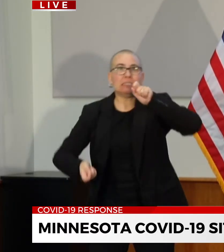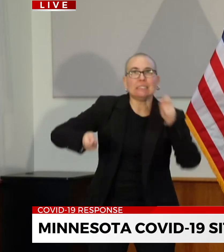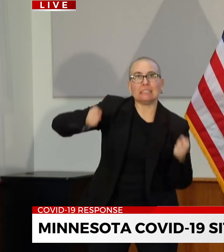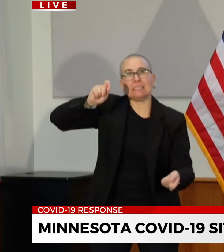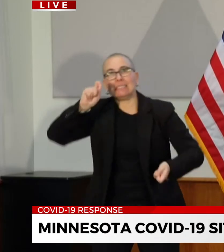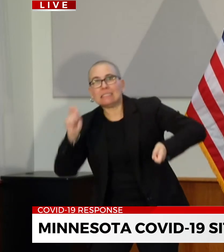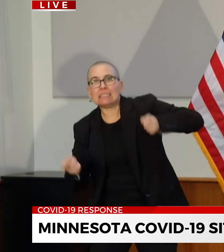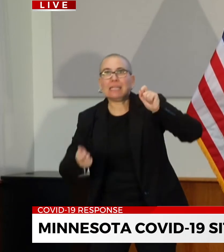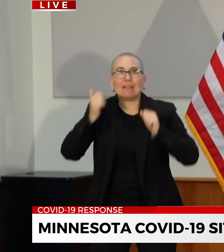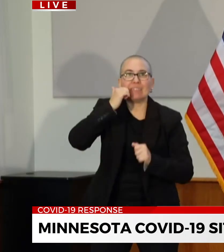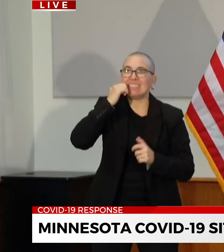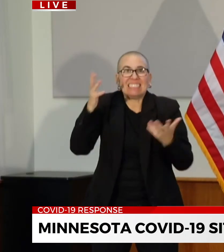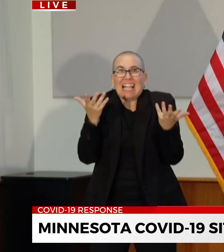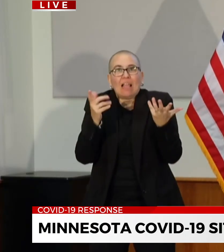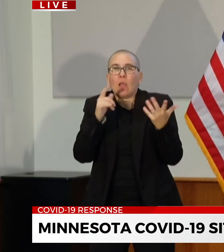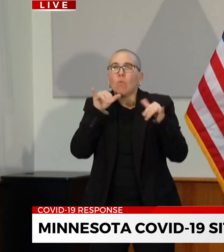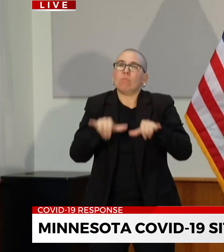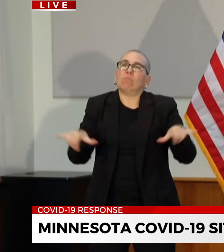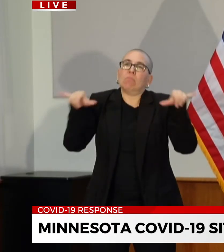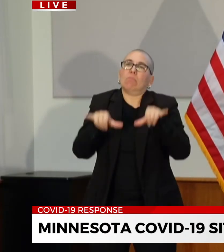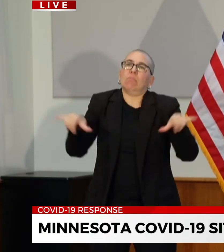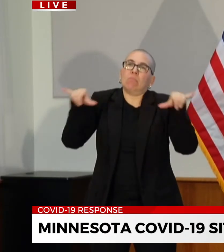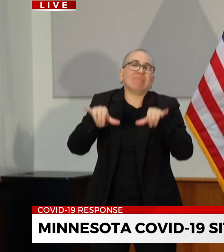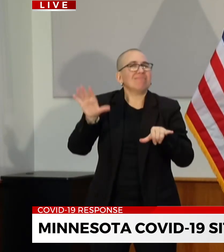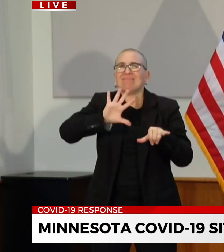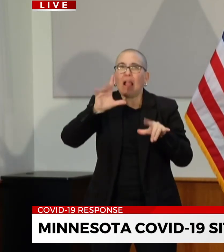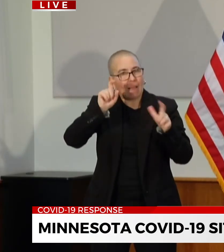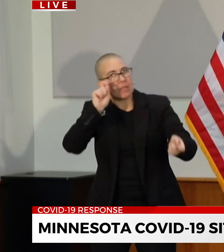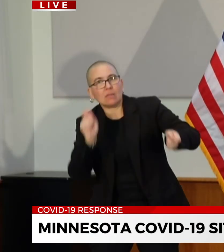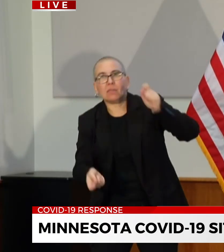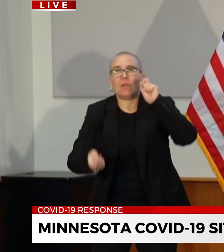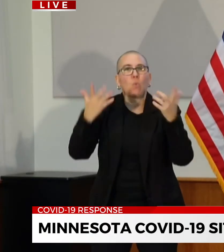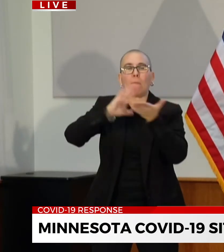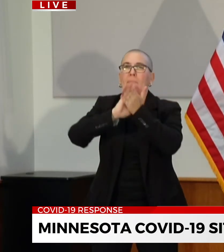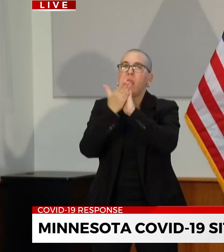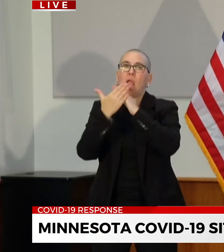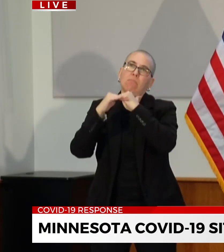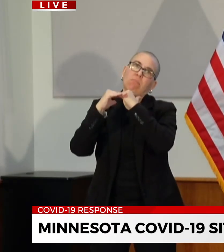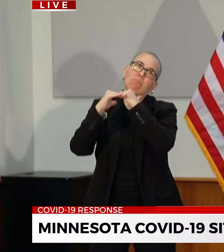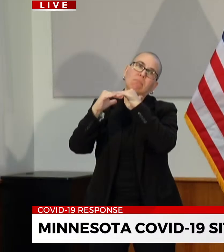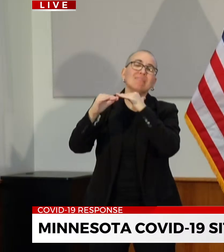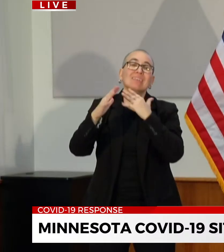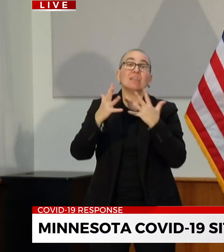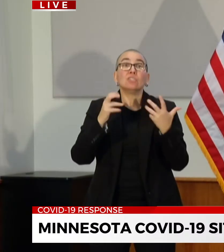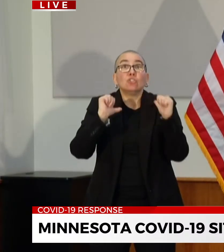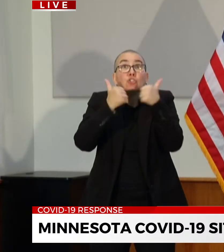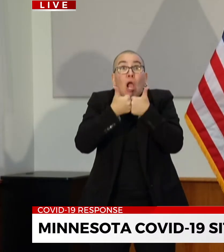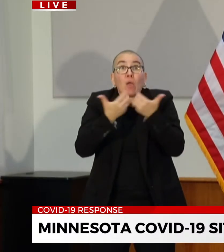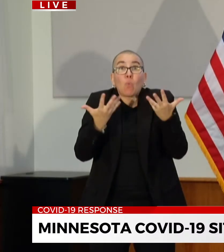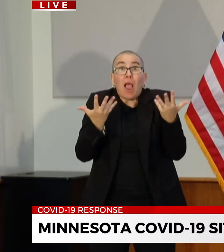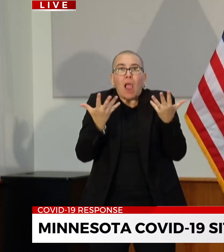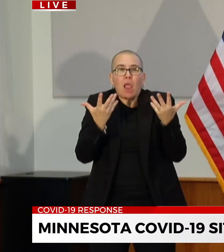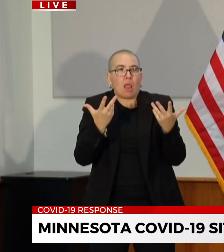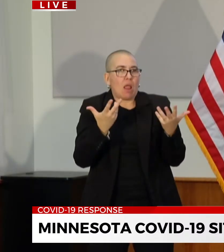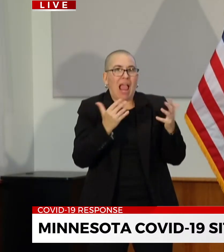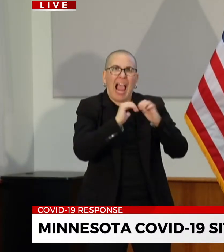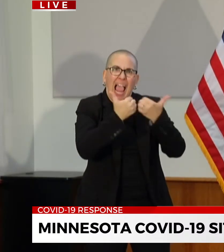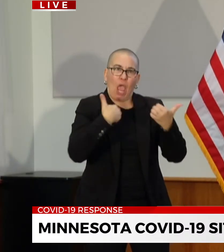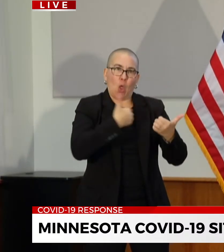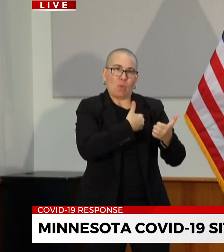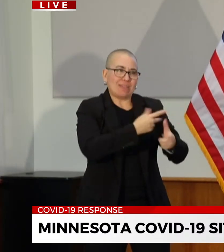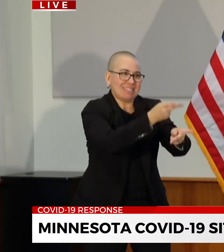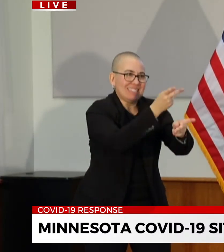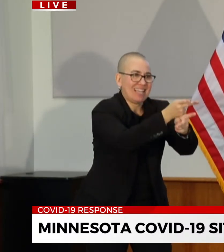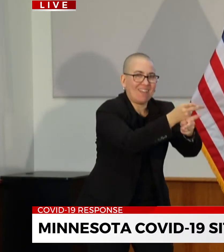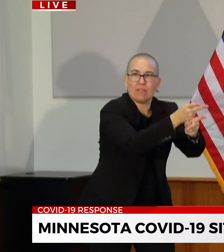as they need to. But what it does mean is that care that can be deferred, that is less time critical, gets deferred. And that's not good